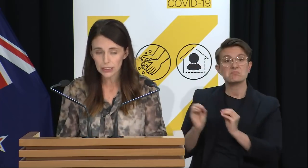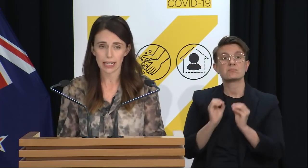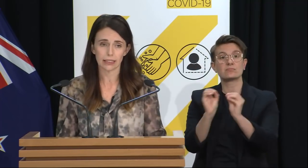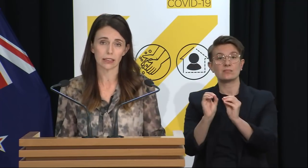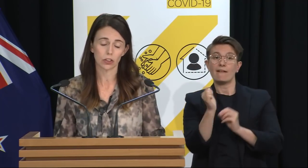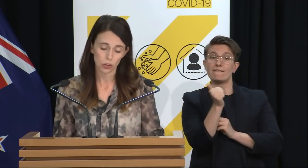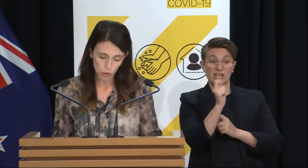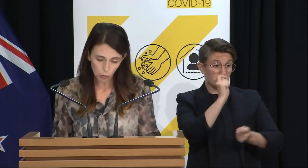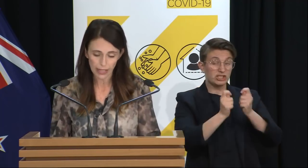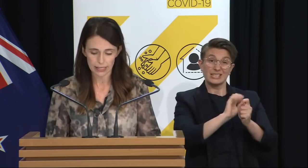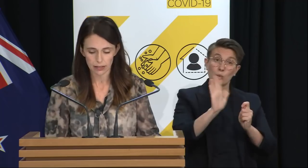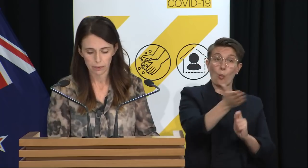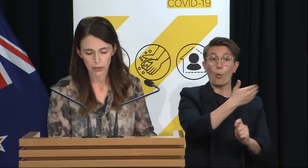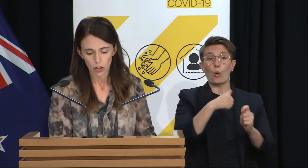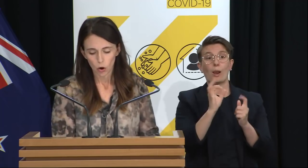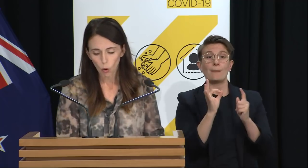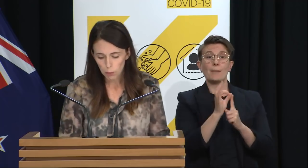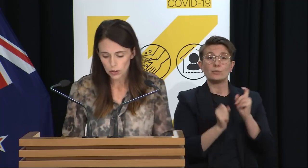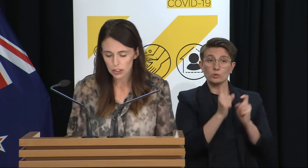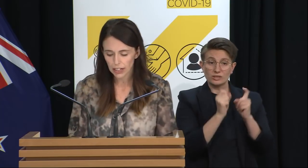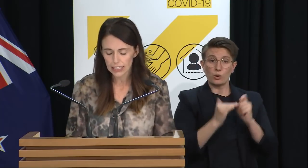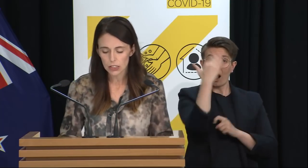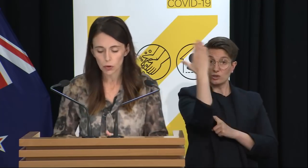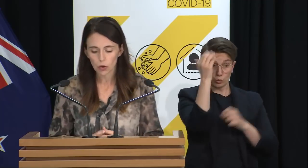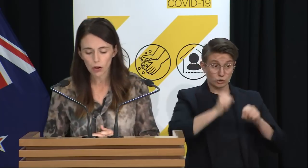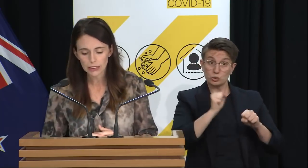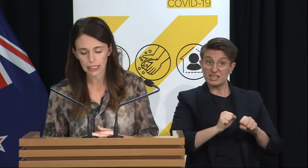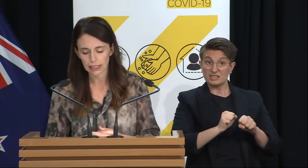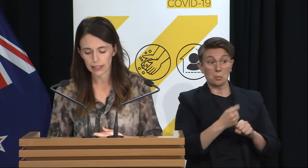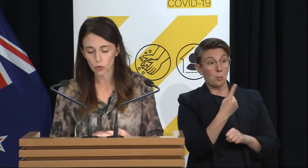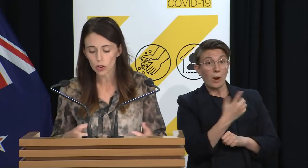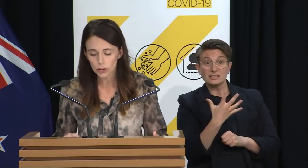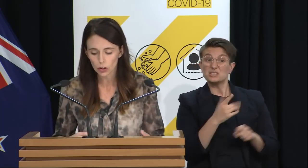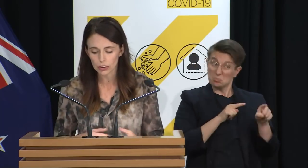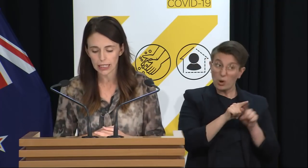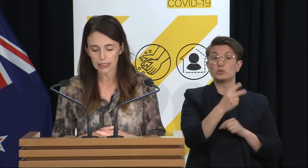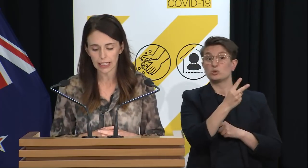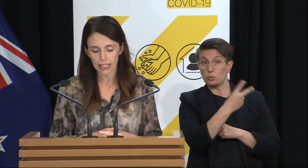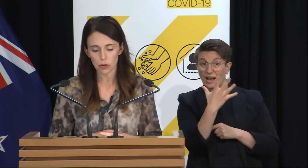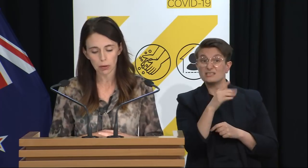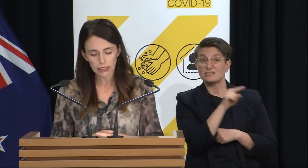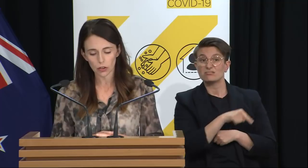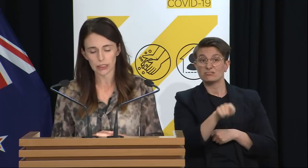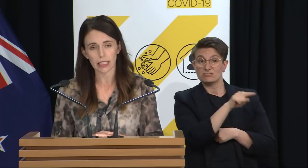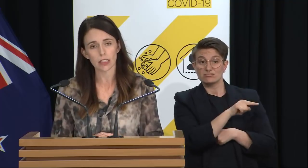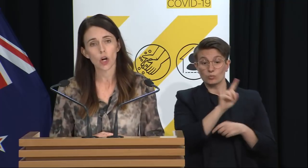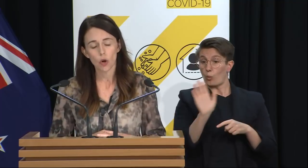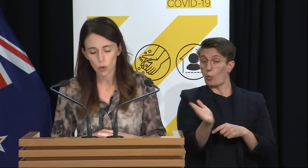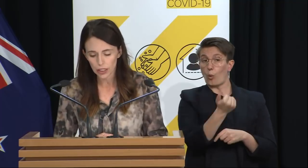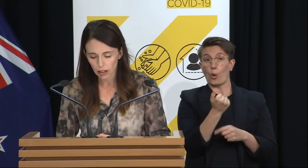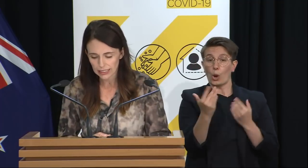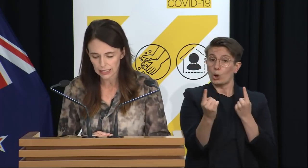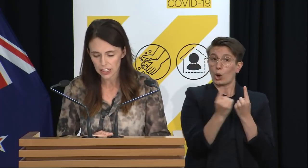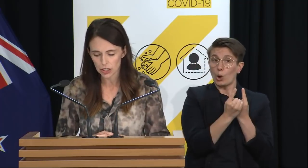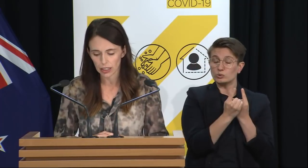in most cases, twice. All positive cases were in quarantine, and all close contacts and casual plus contacts